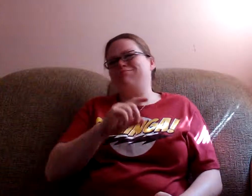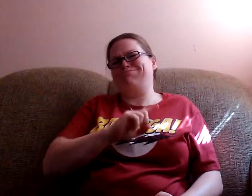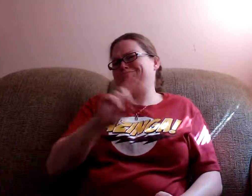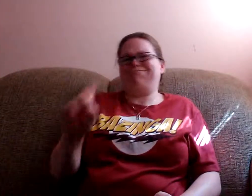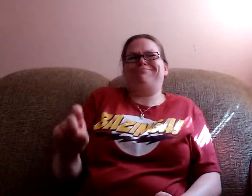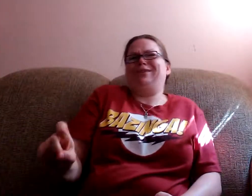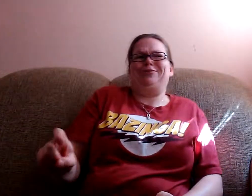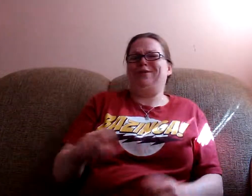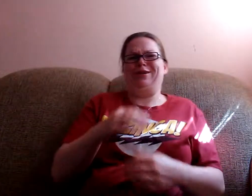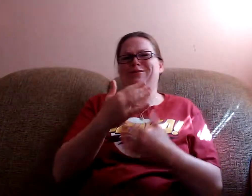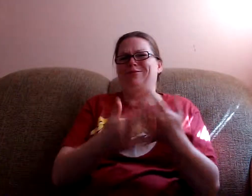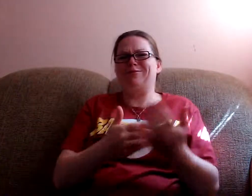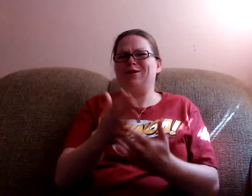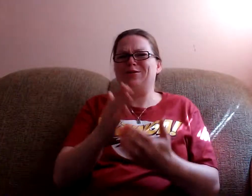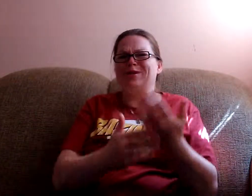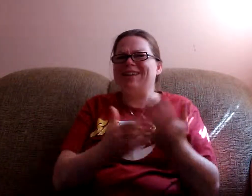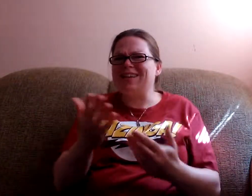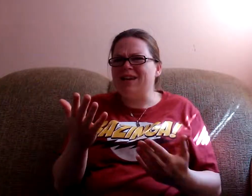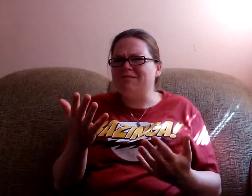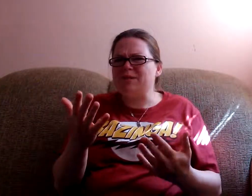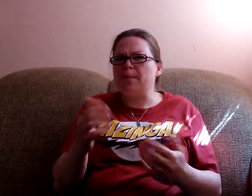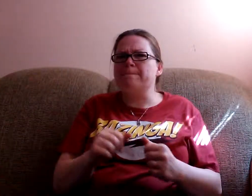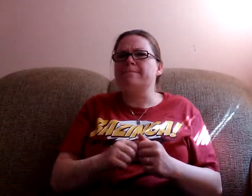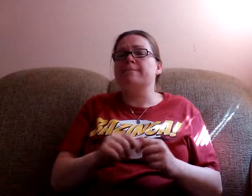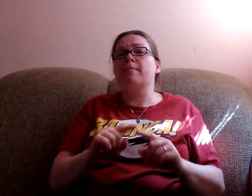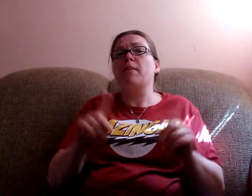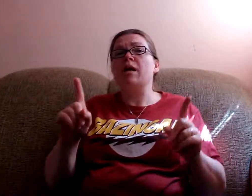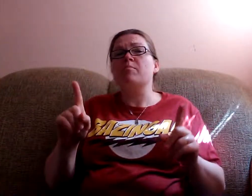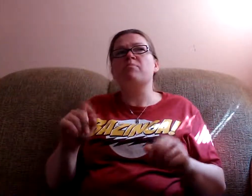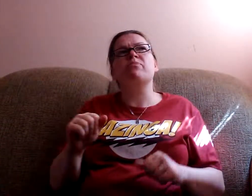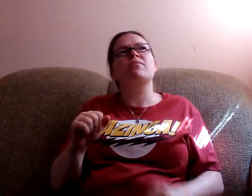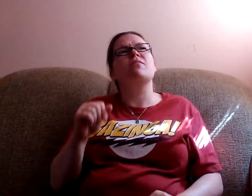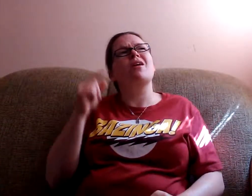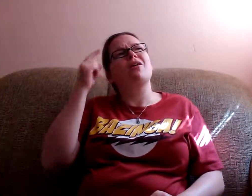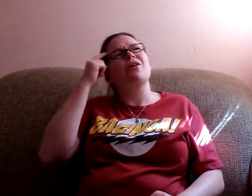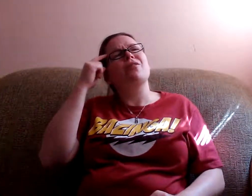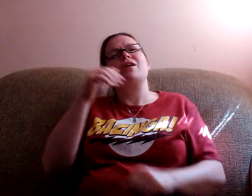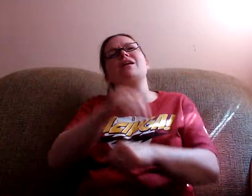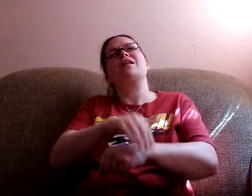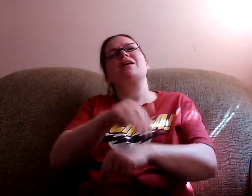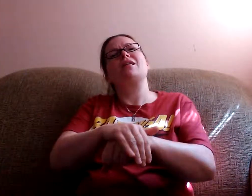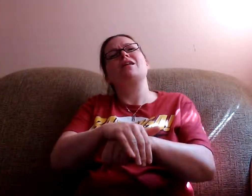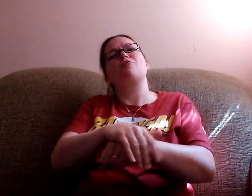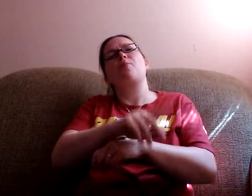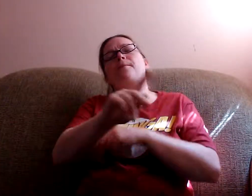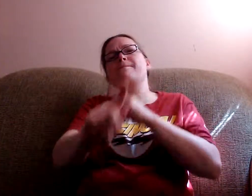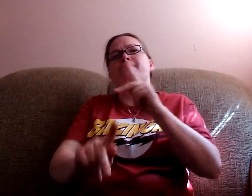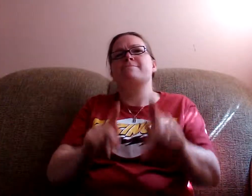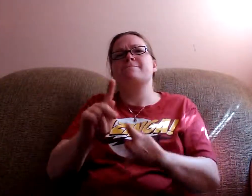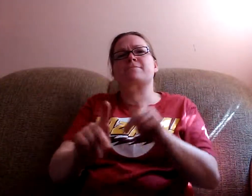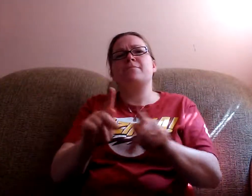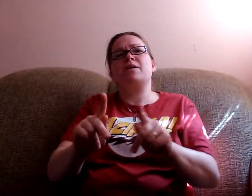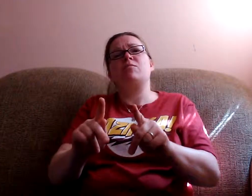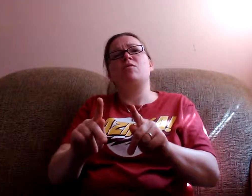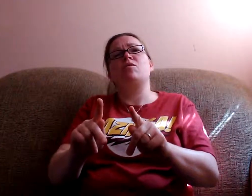California. But in England, think about it. A person didn't go outside to go to work without